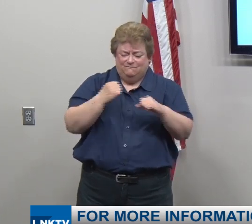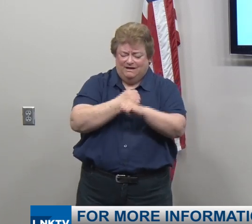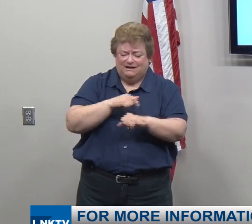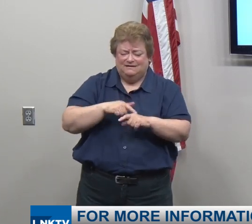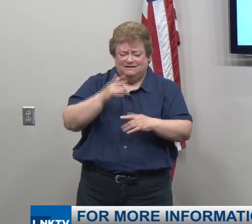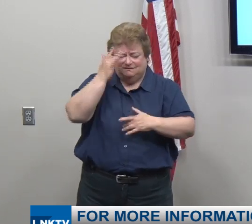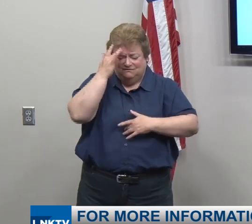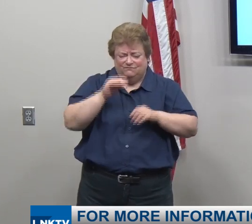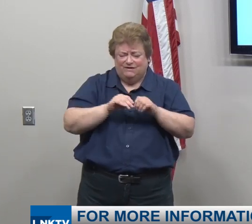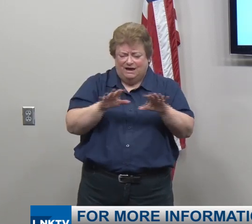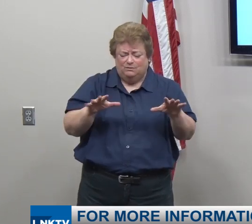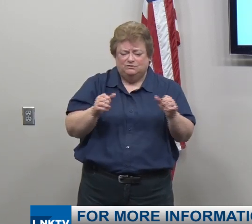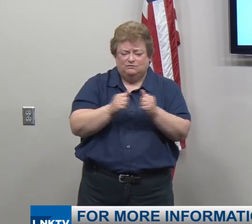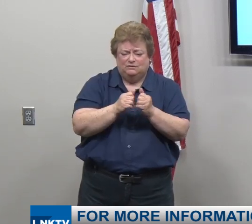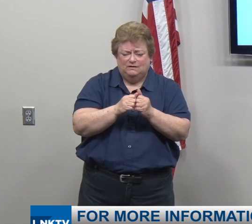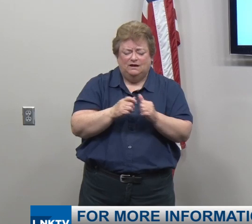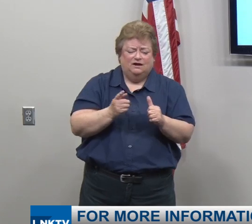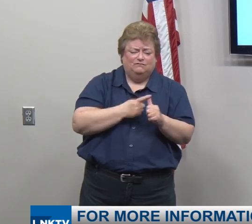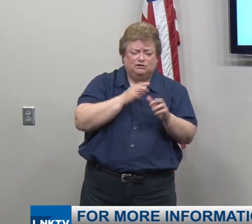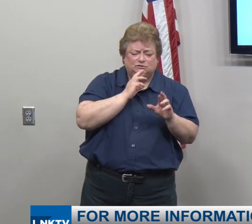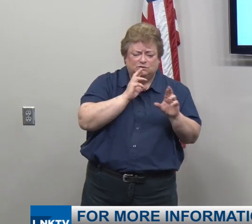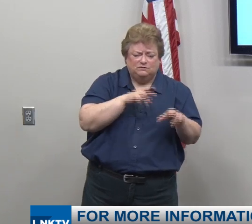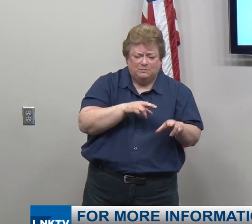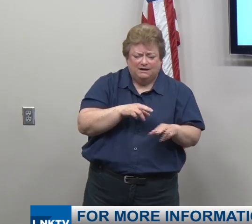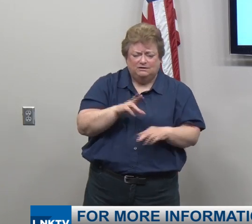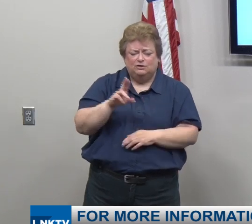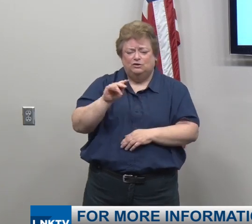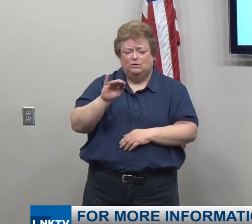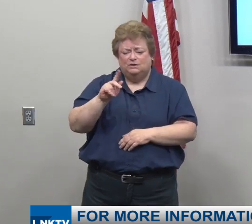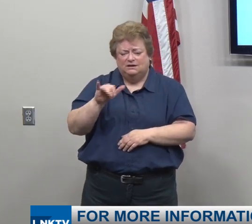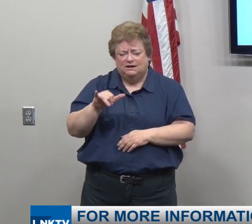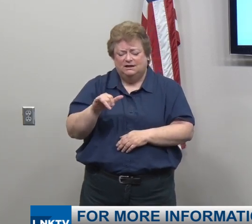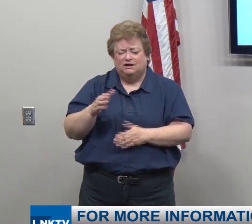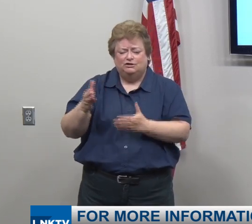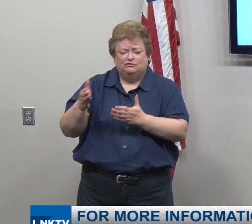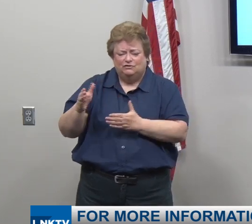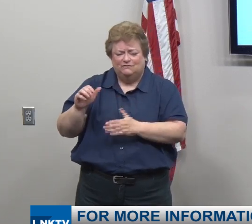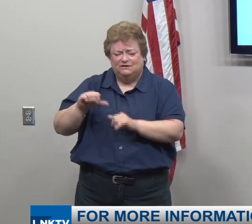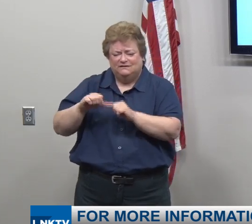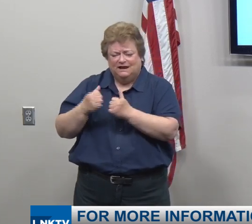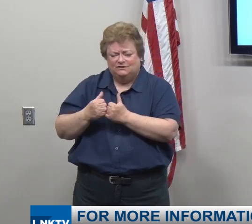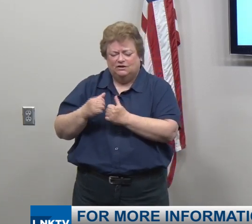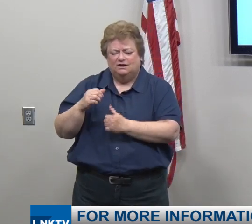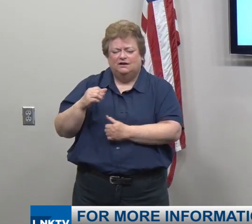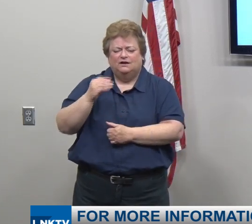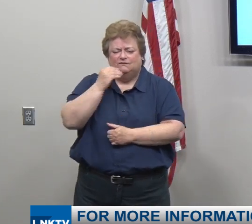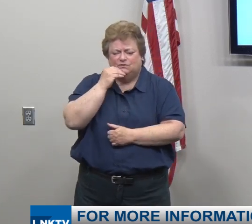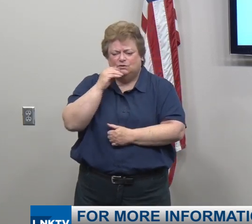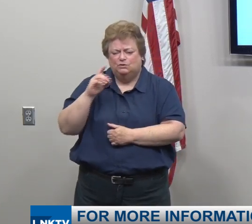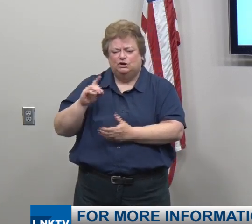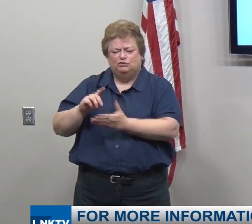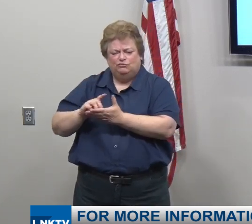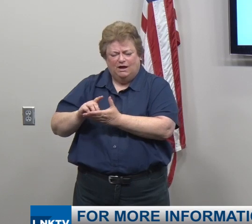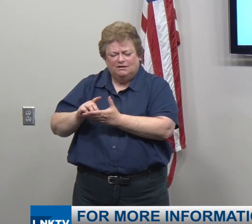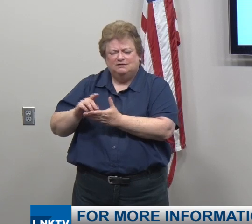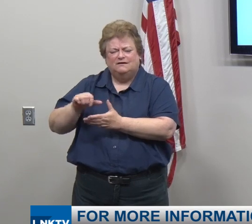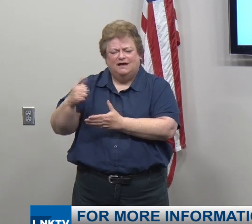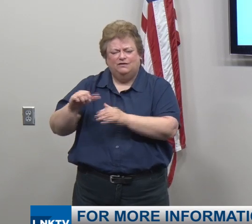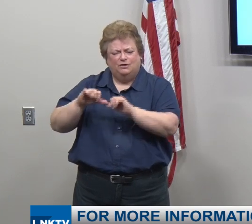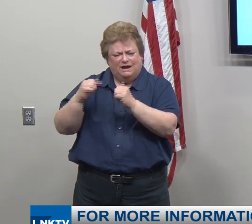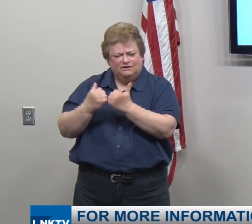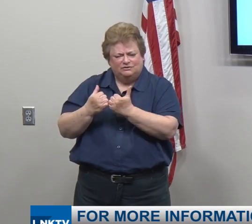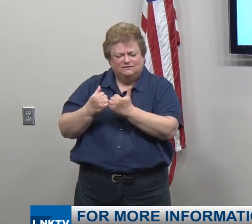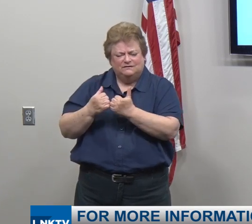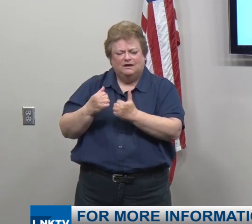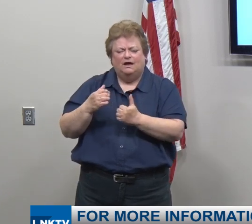together. Our first responders, utility workers, service agencies, food, drug, and other businesses are all still making changes